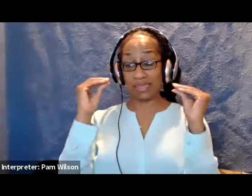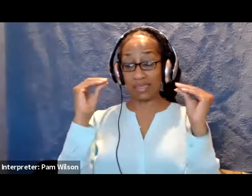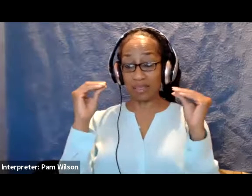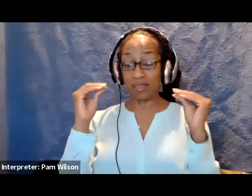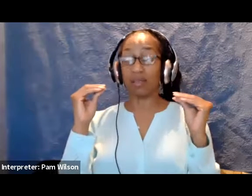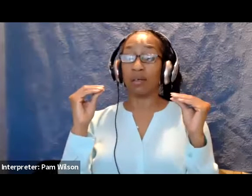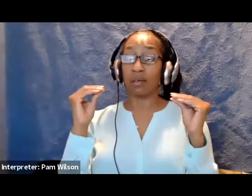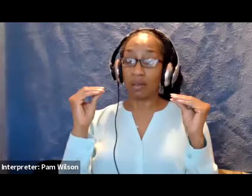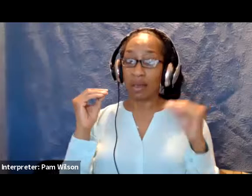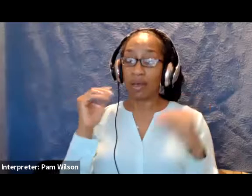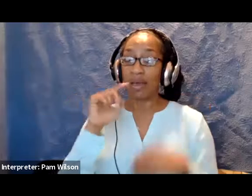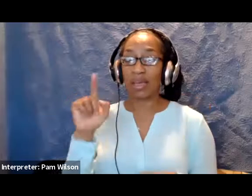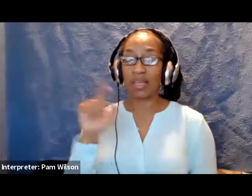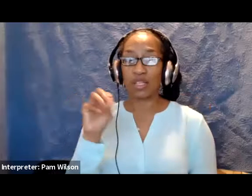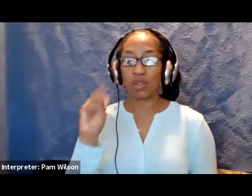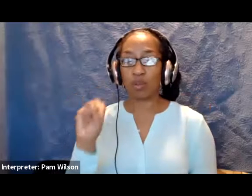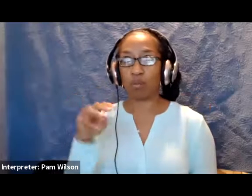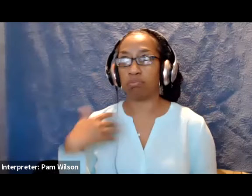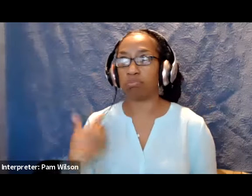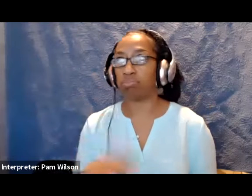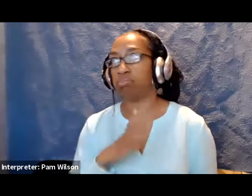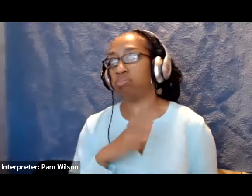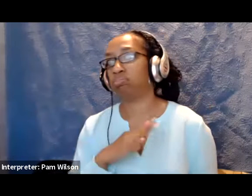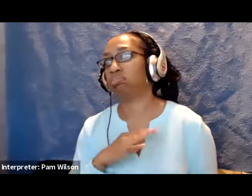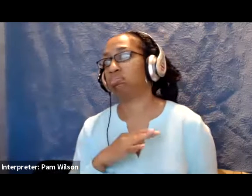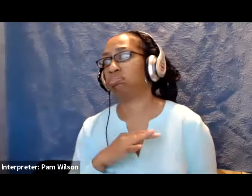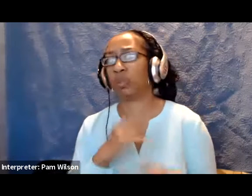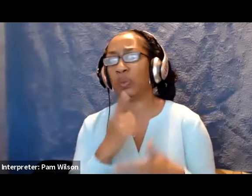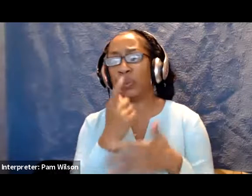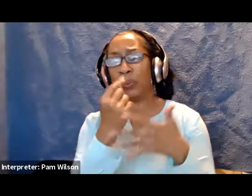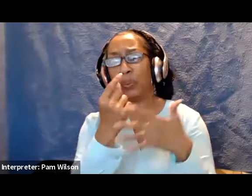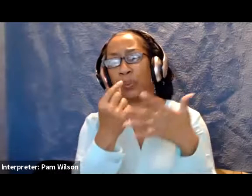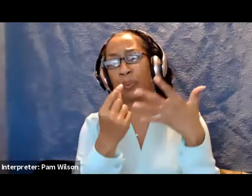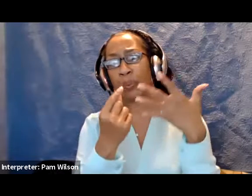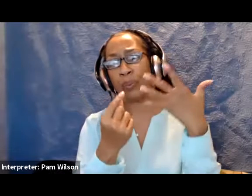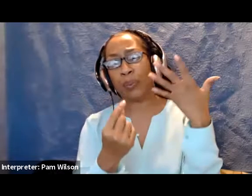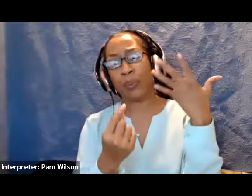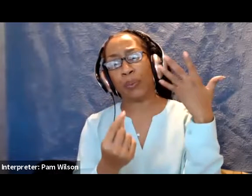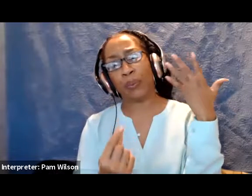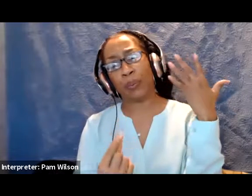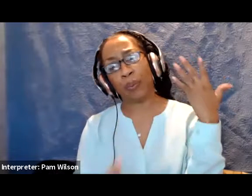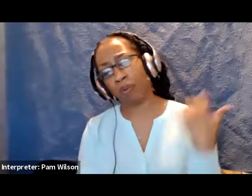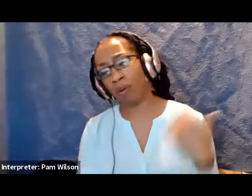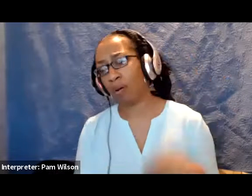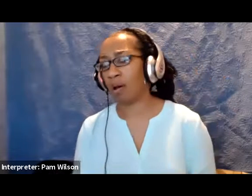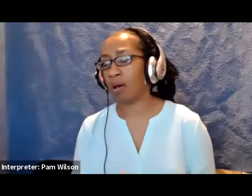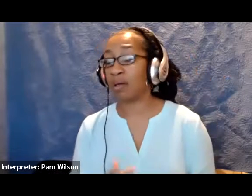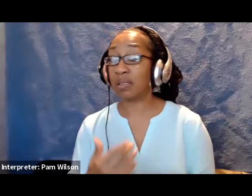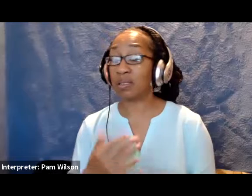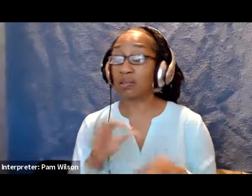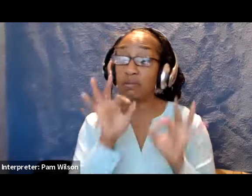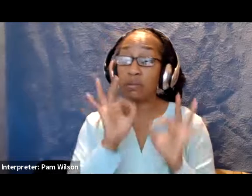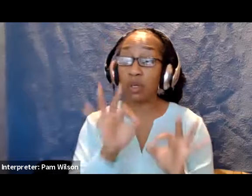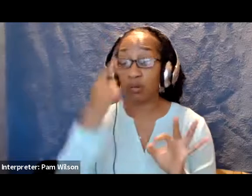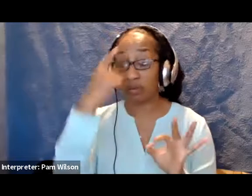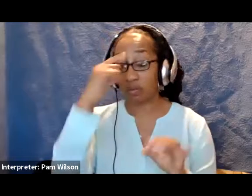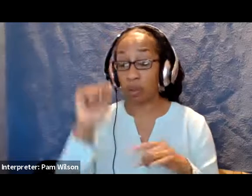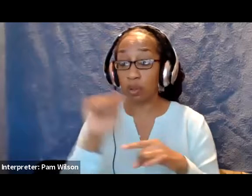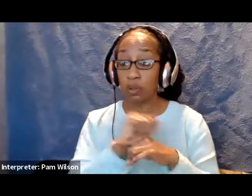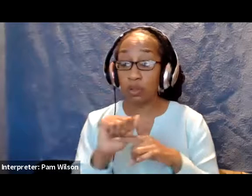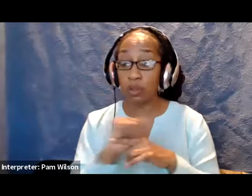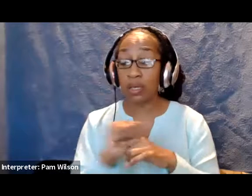that the possibilities are endless. It's very useful for webinars, meetings, and